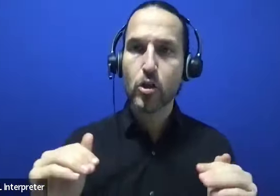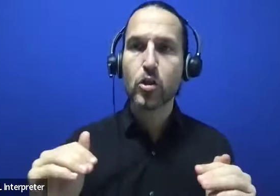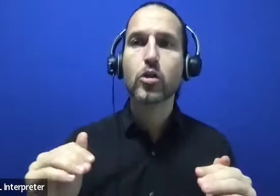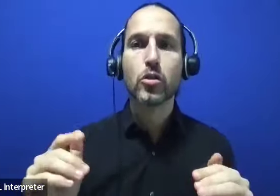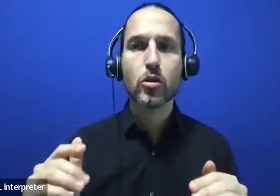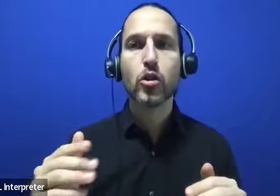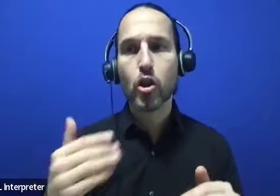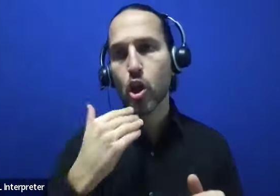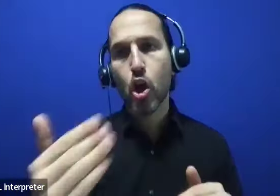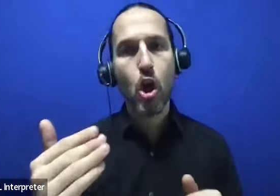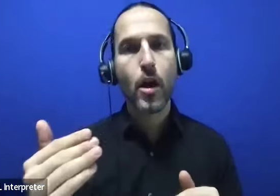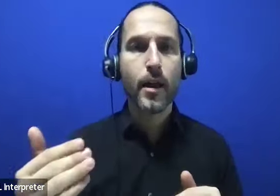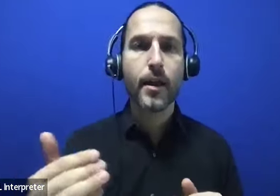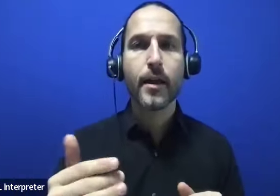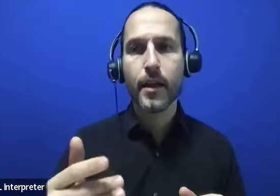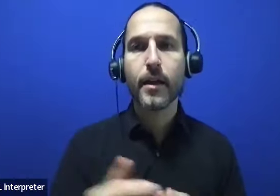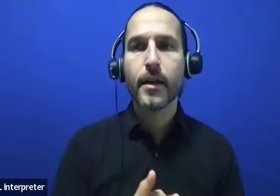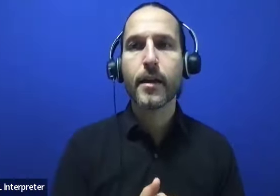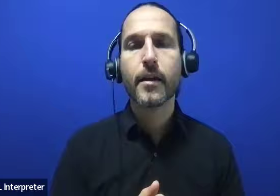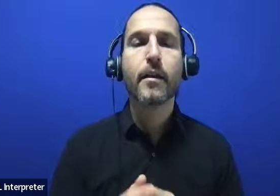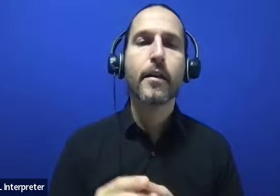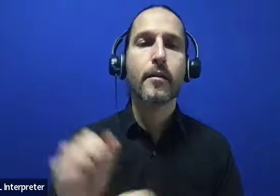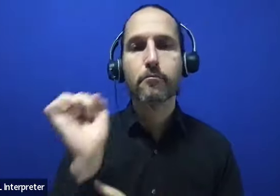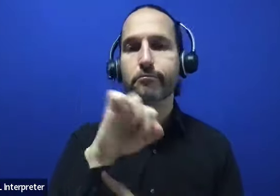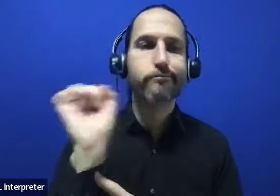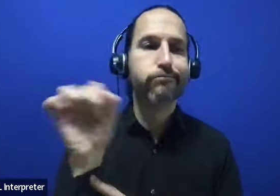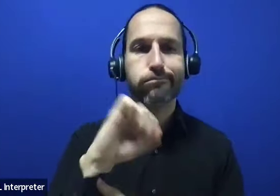enough that we can not have our heads flopping around